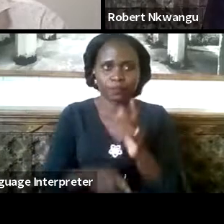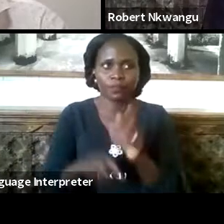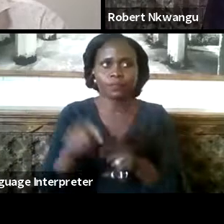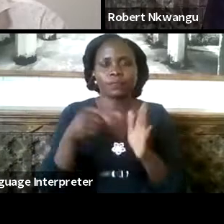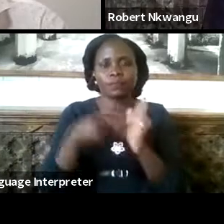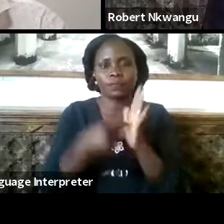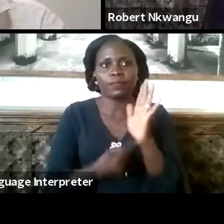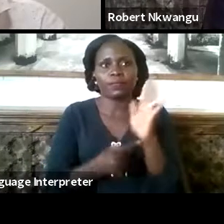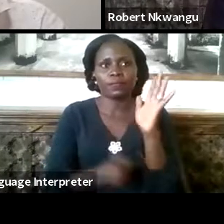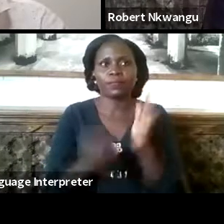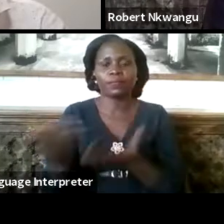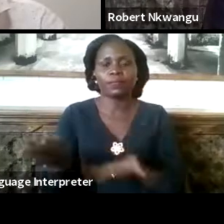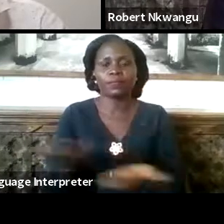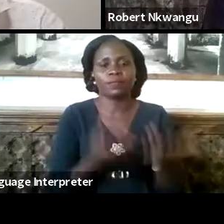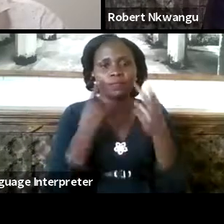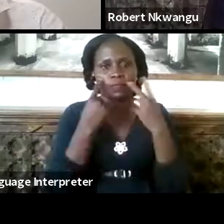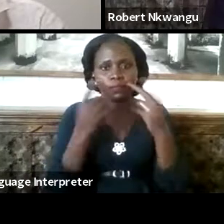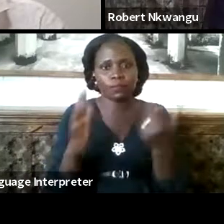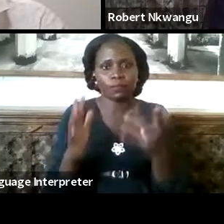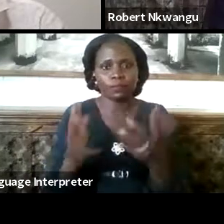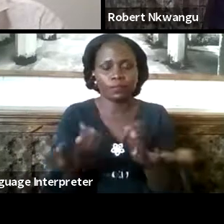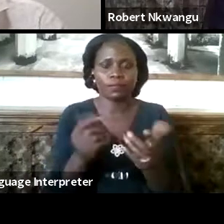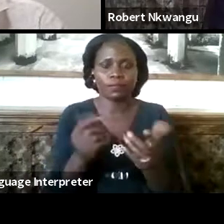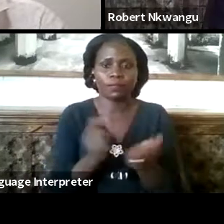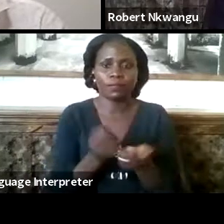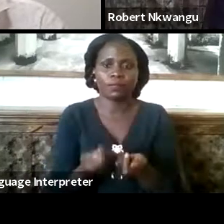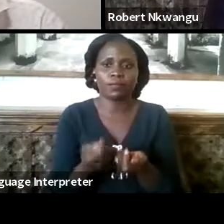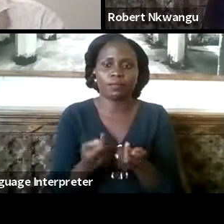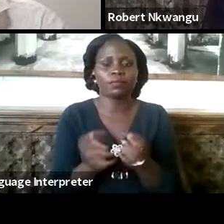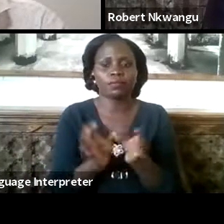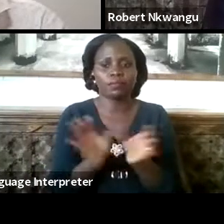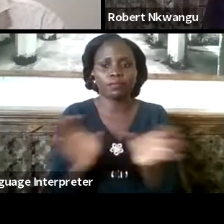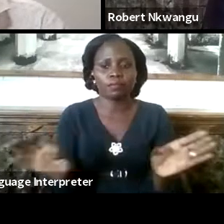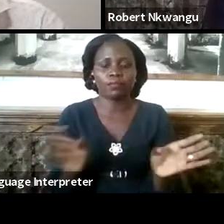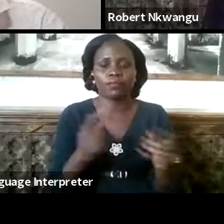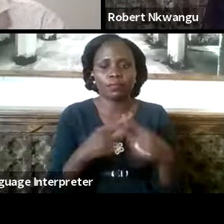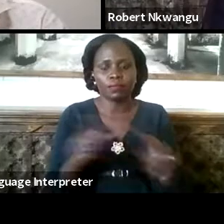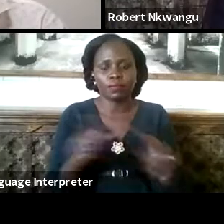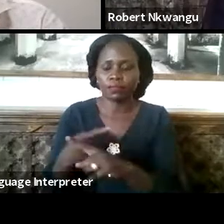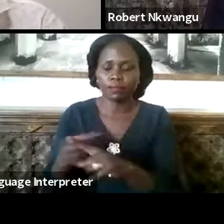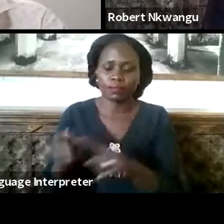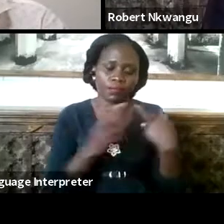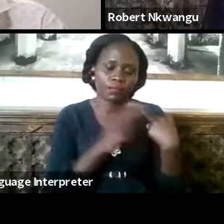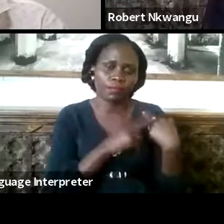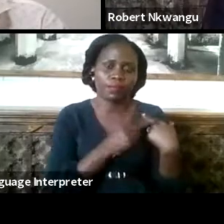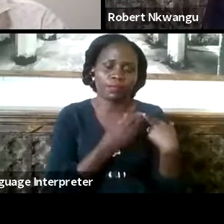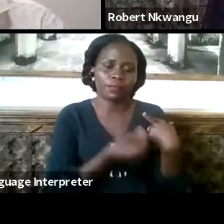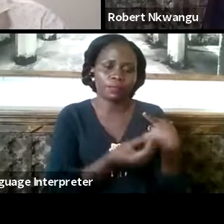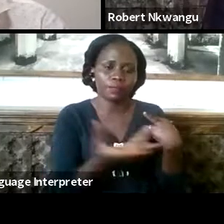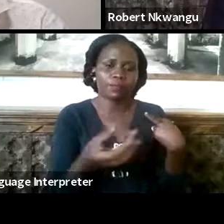we can break these different responsibilities to each of the government